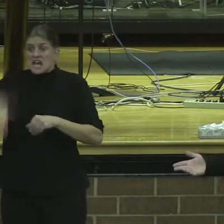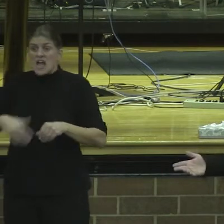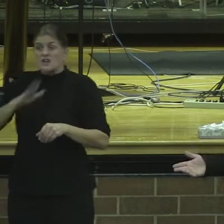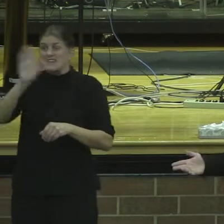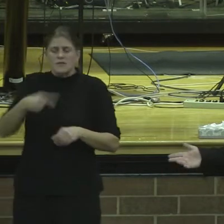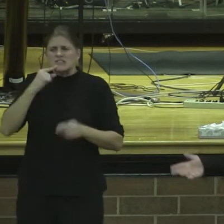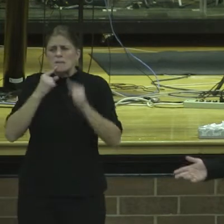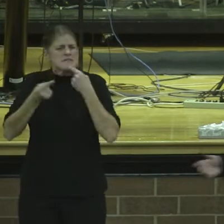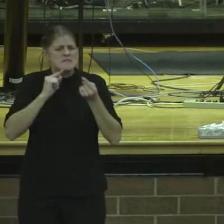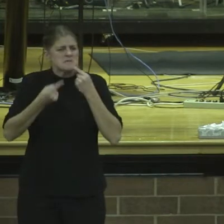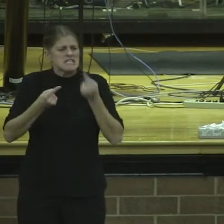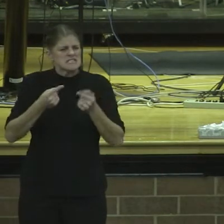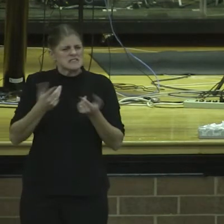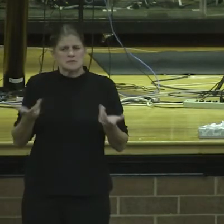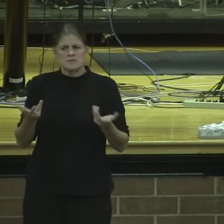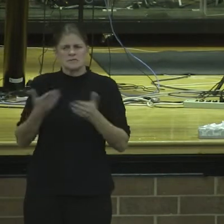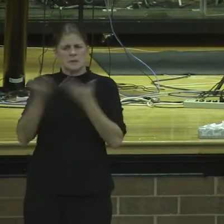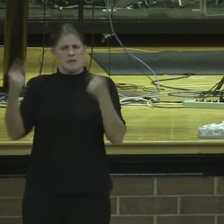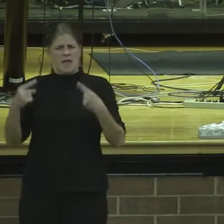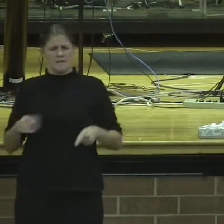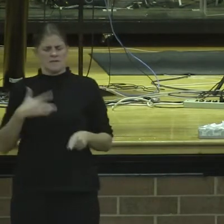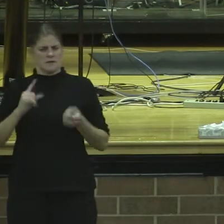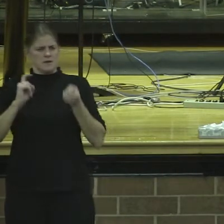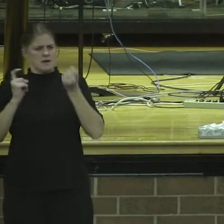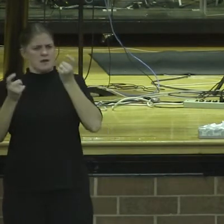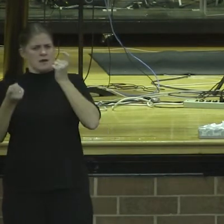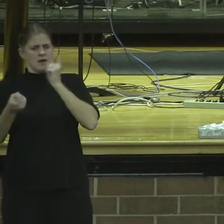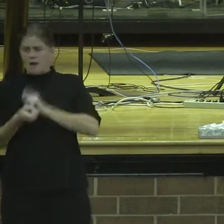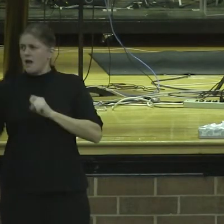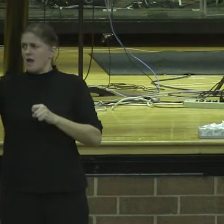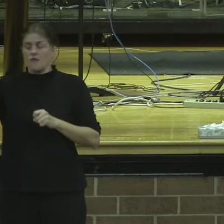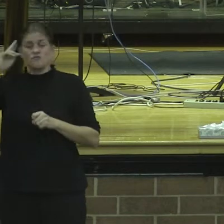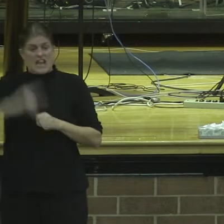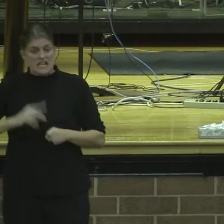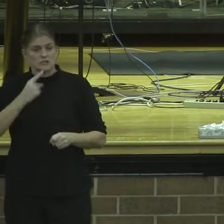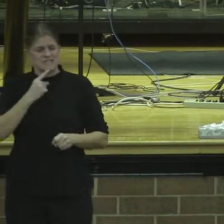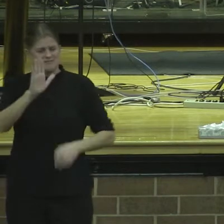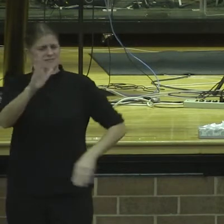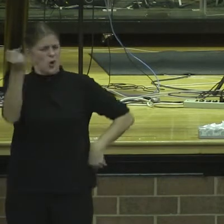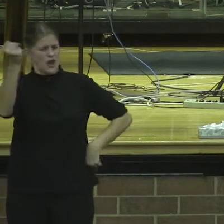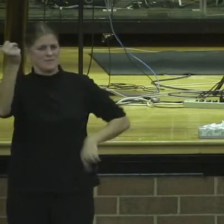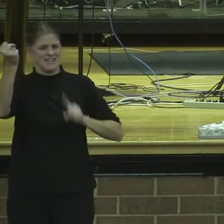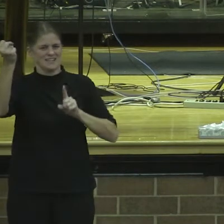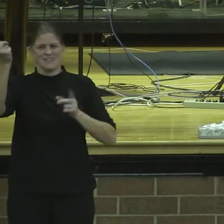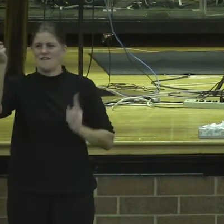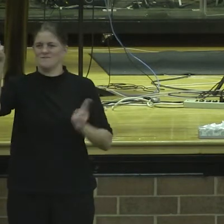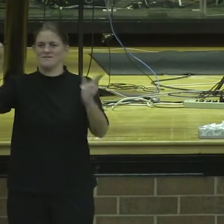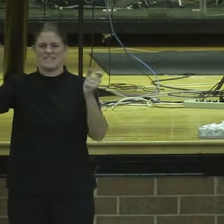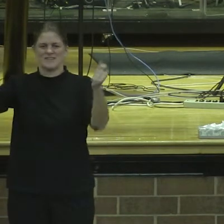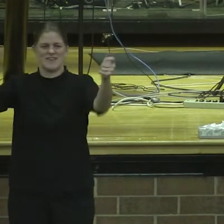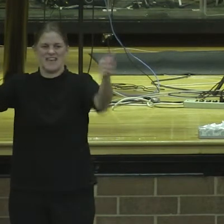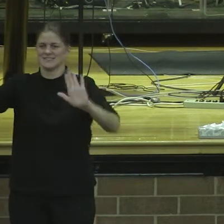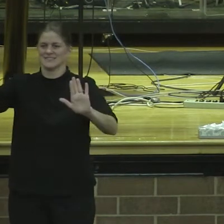was distance and gap. It didn't mean anything, but something was happening. And Rachel, actually, she's the one that actually stood up in the conversation and said, hold up, things might be going a